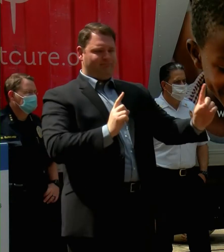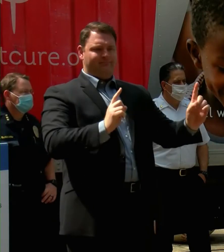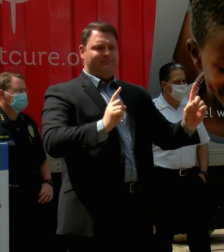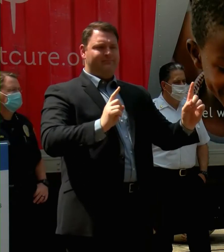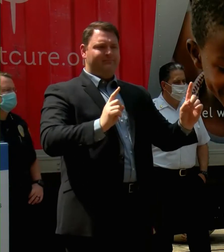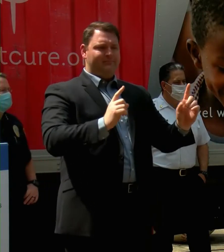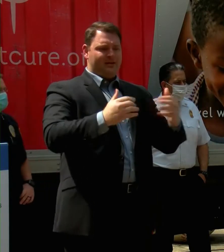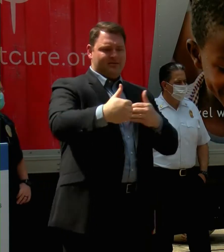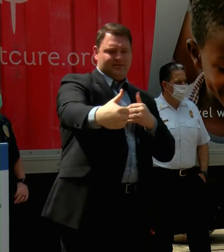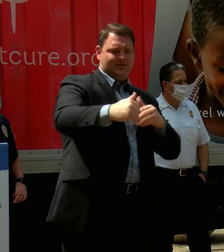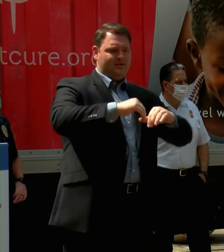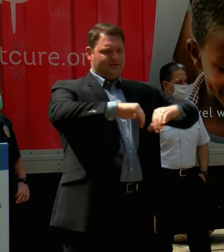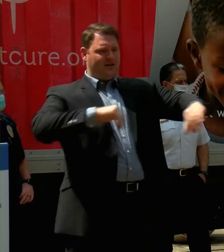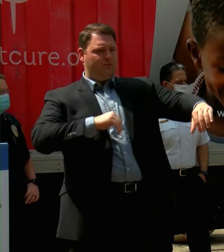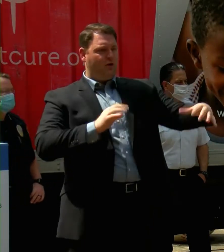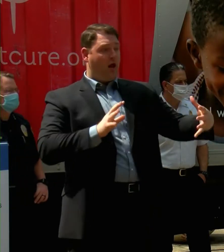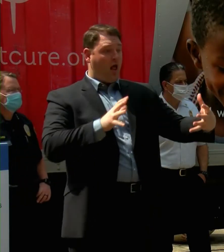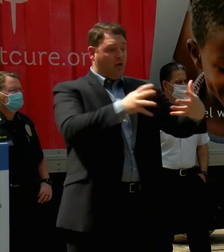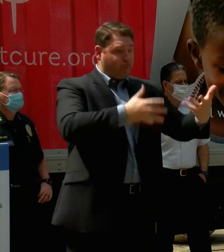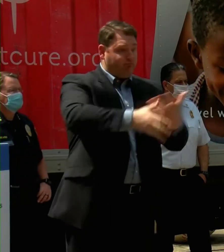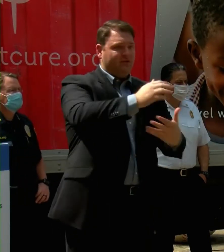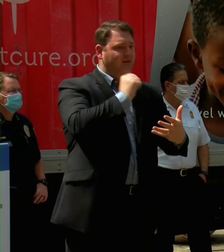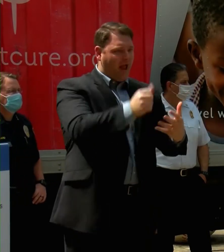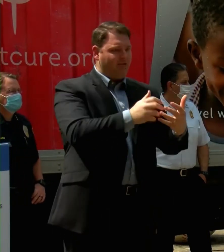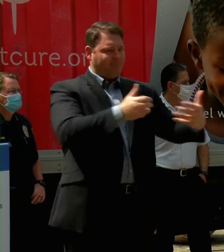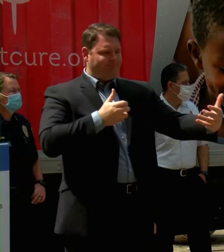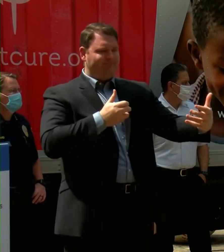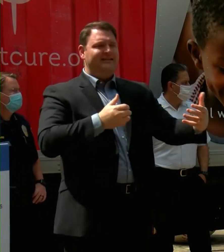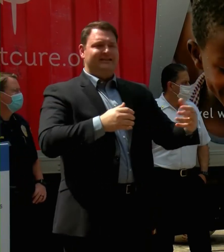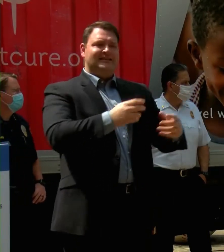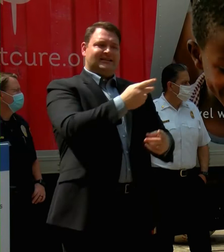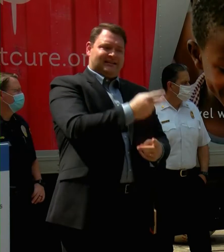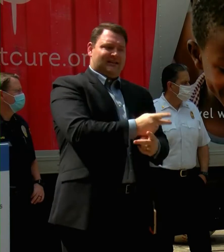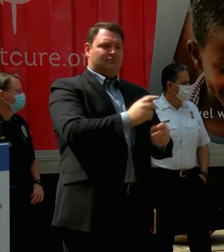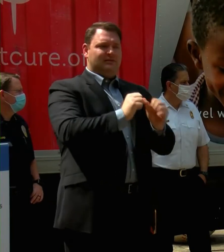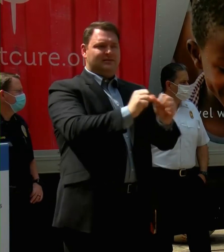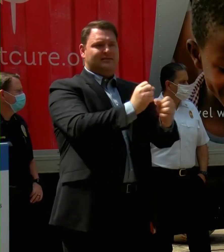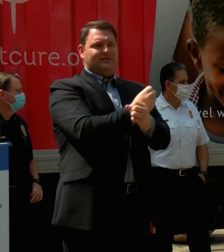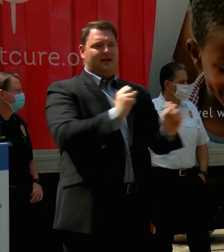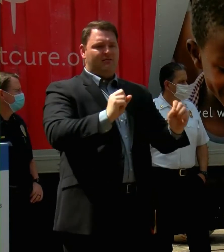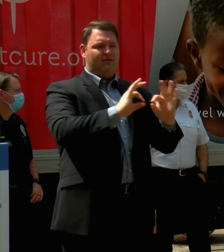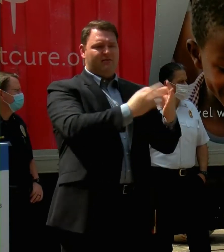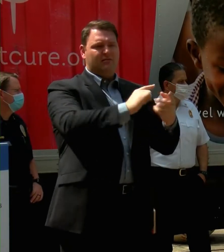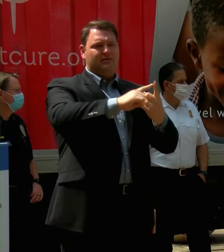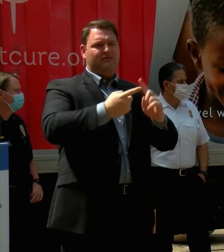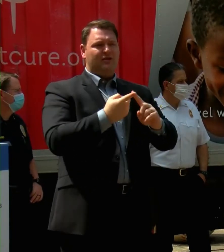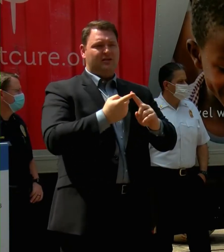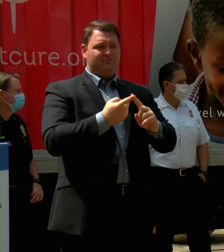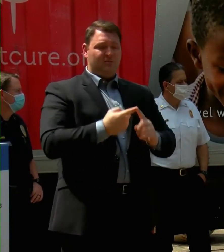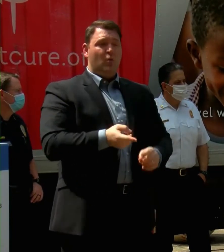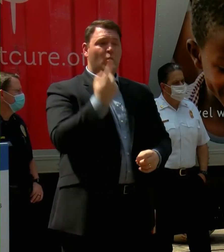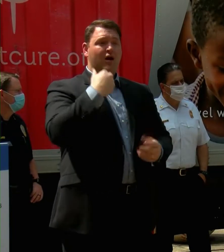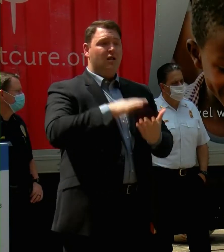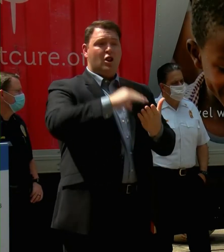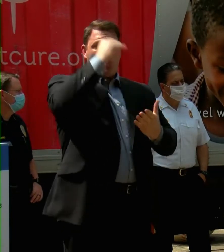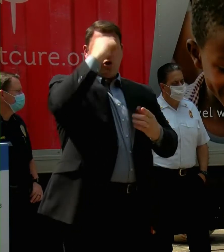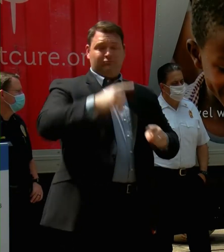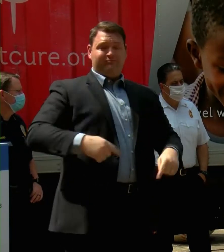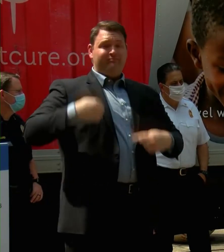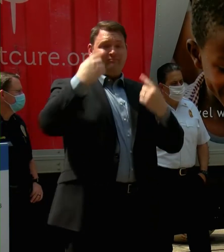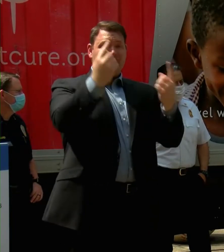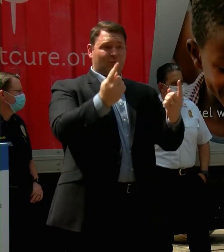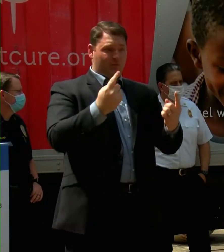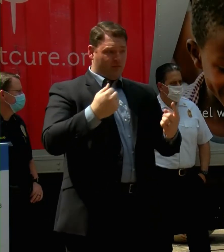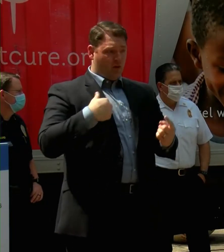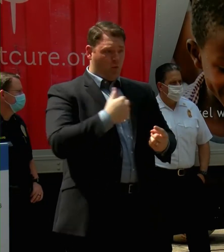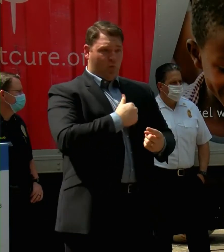and our friends safe. One thing to keep in mind in public health, our research has shown over the years that when you put an intervention into a community to try and slow down a virus,